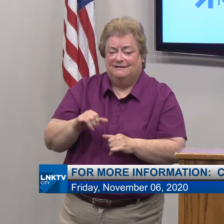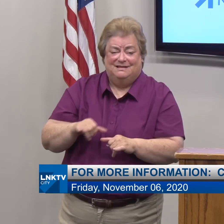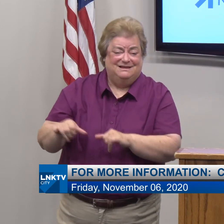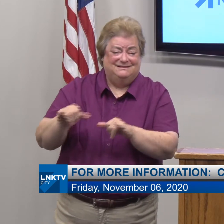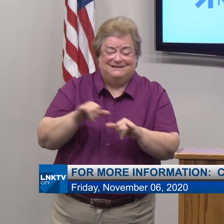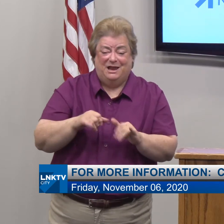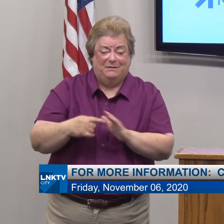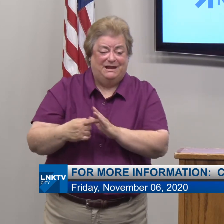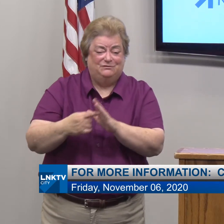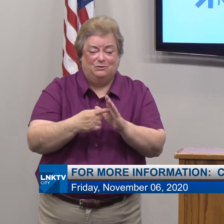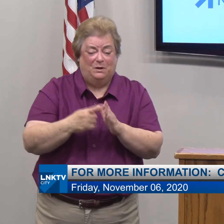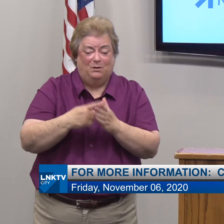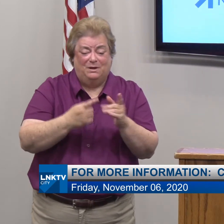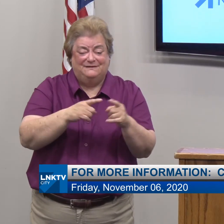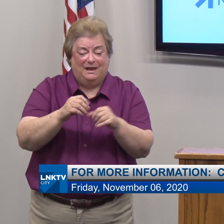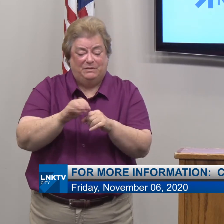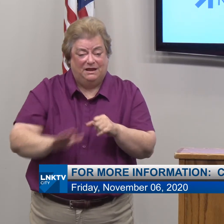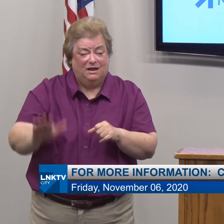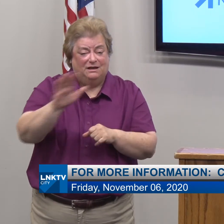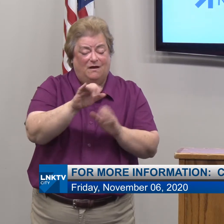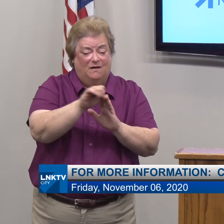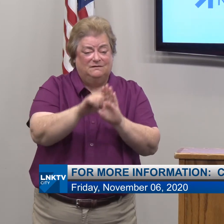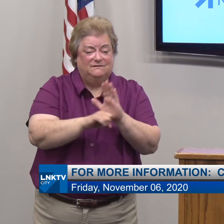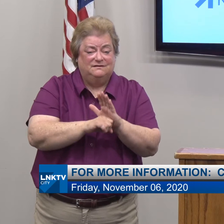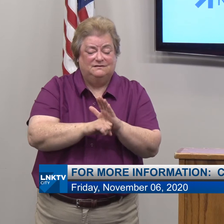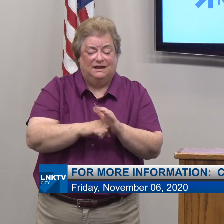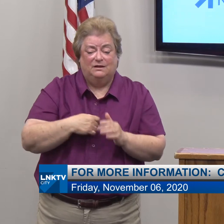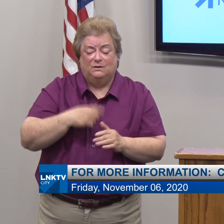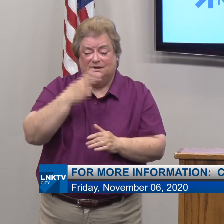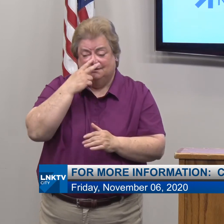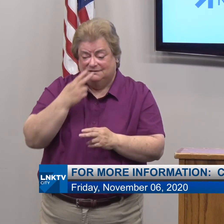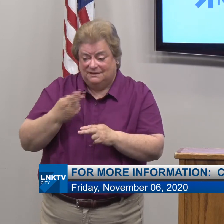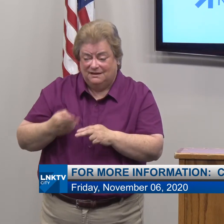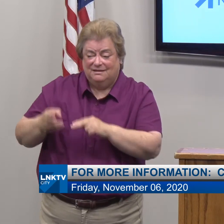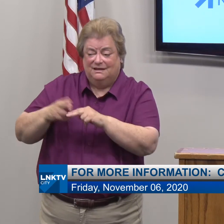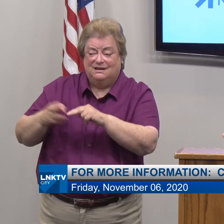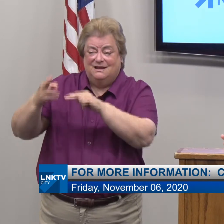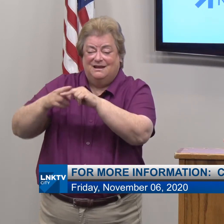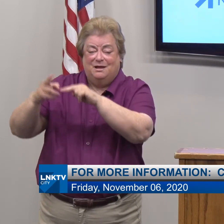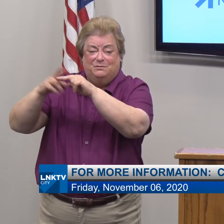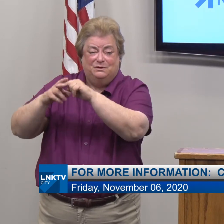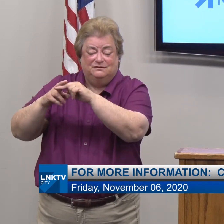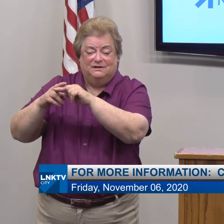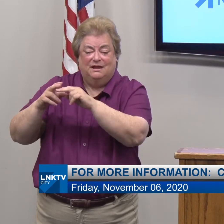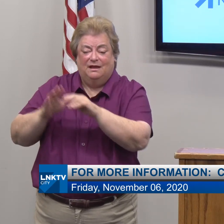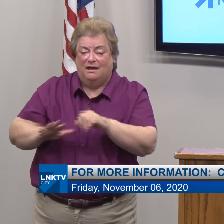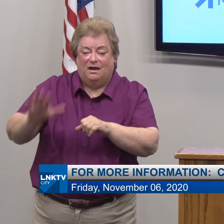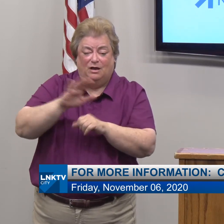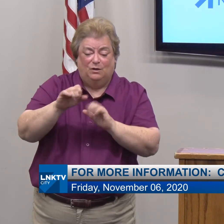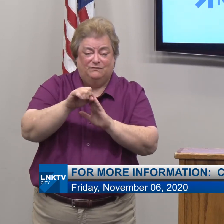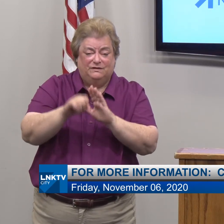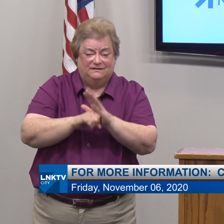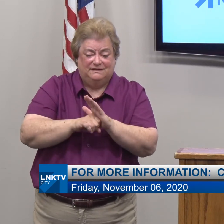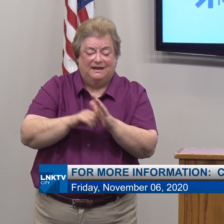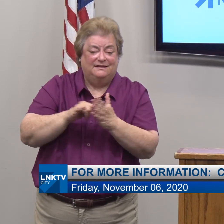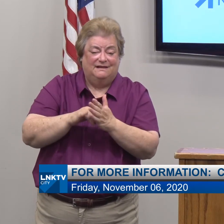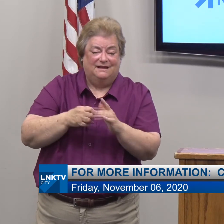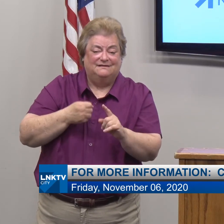in what's happening, and what we've seen are huge increases in cases across the state, and that's also impacting,